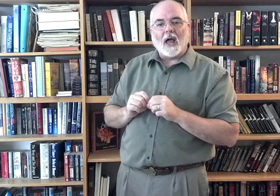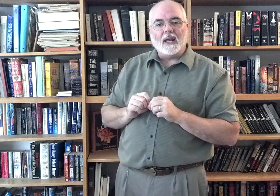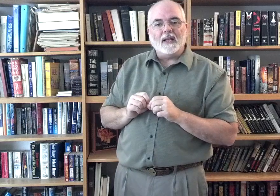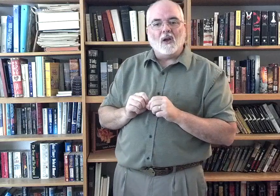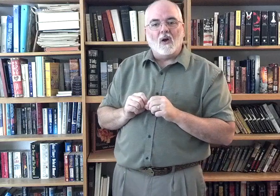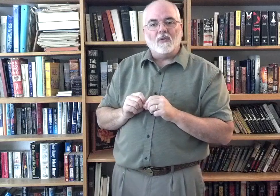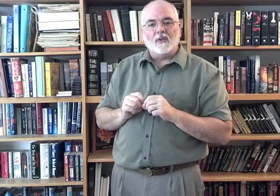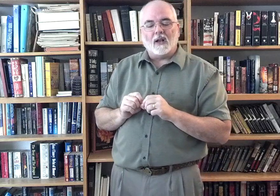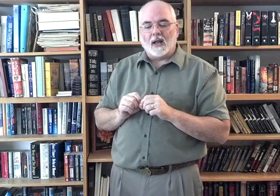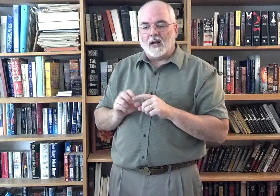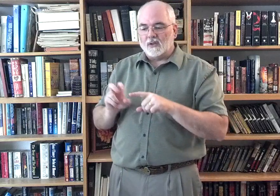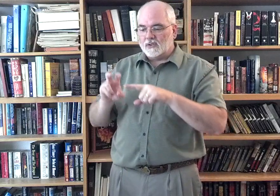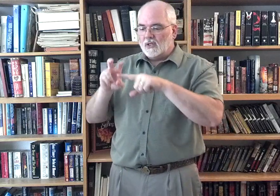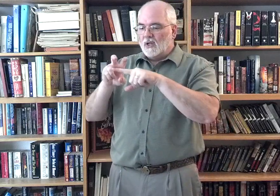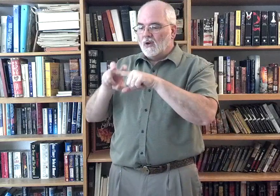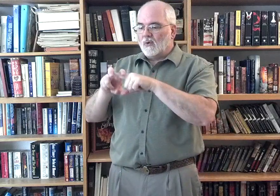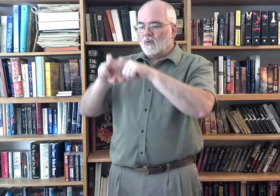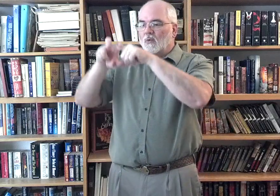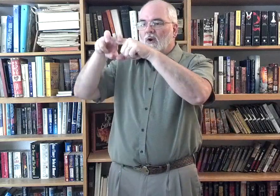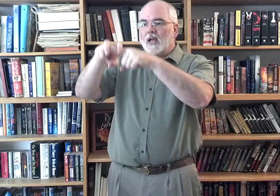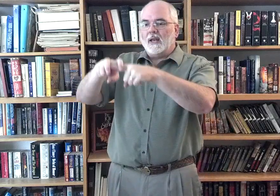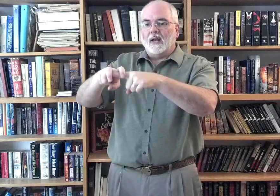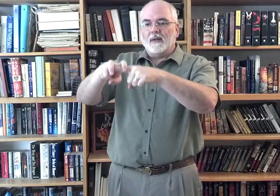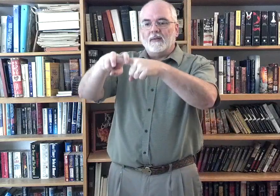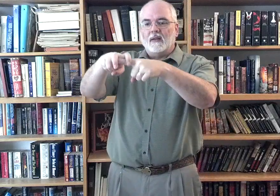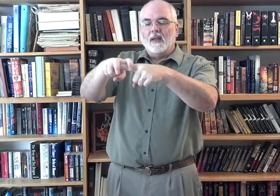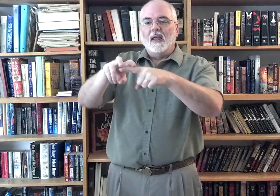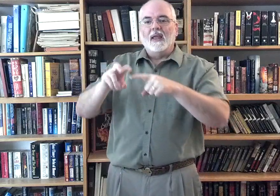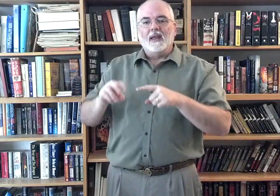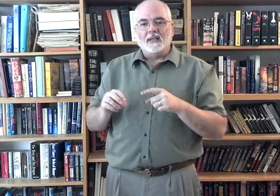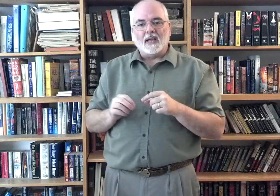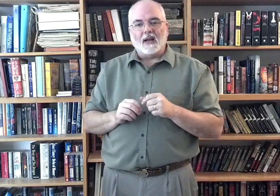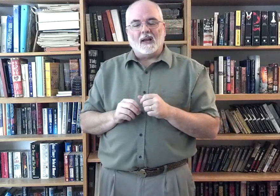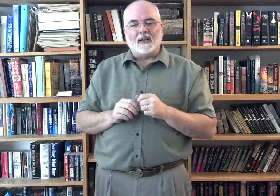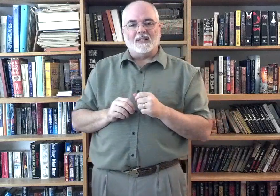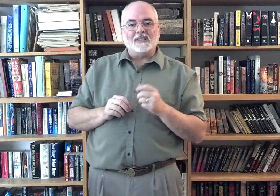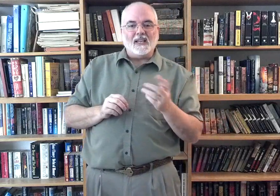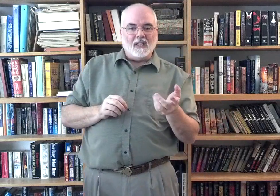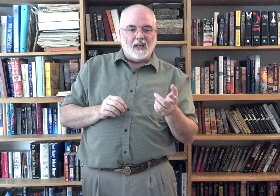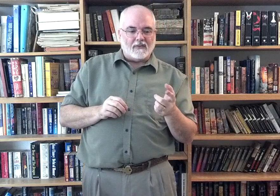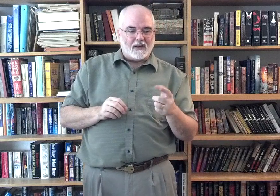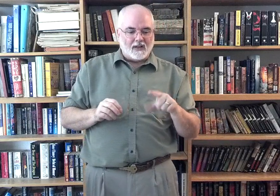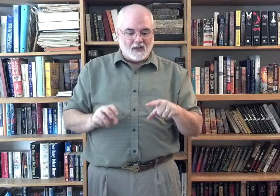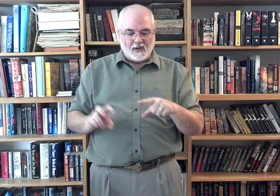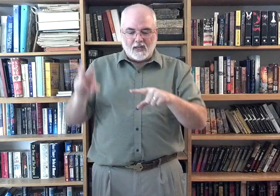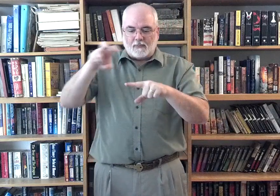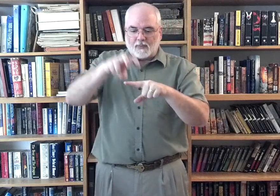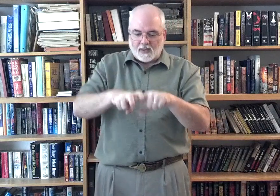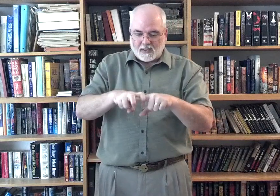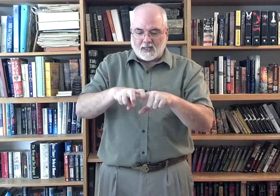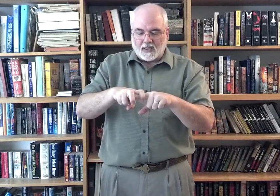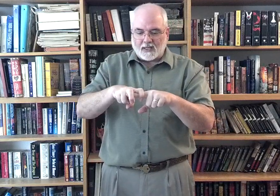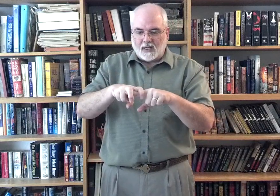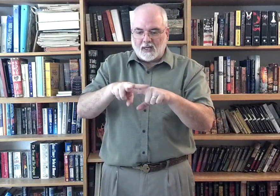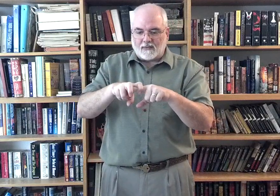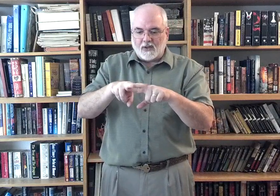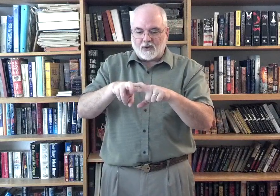riding on the clouds. Riding. It's kind of like a ski lift. You know, you get up, you sit on the ski lift, these are your